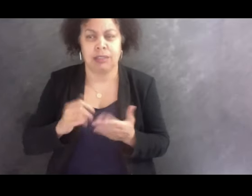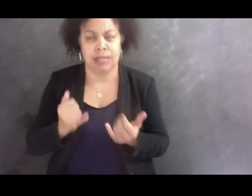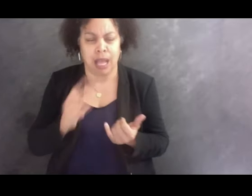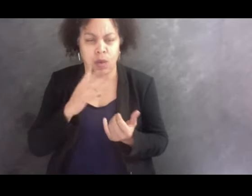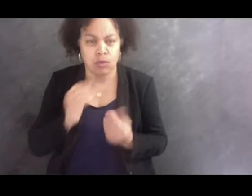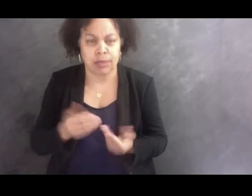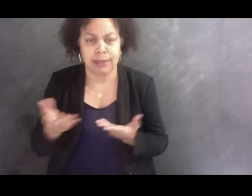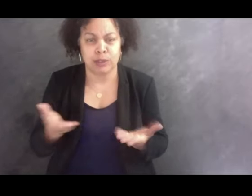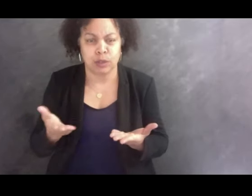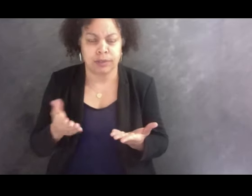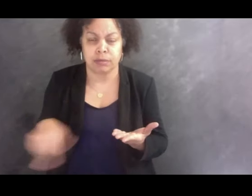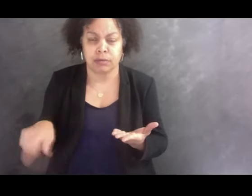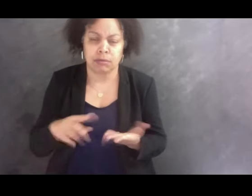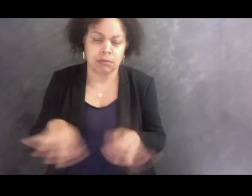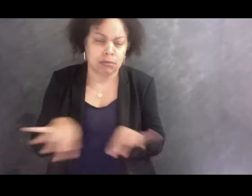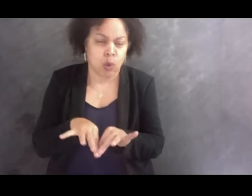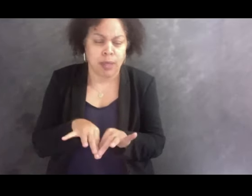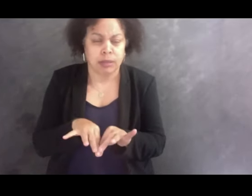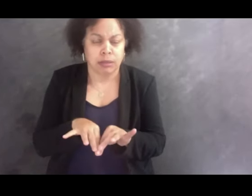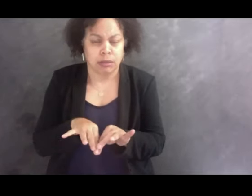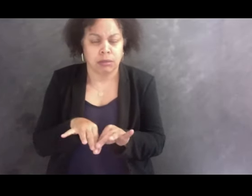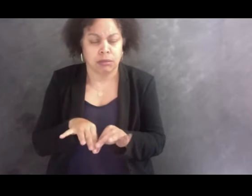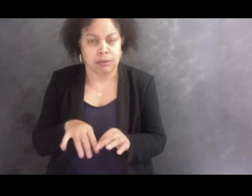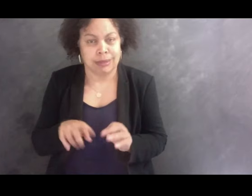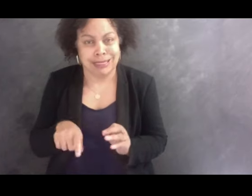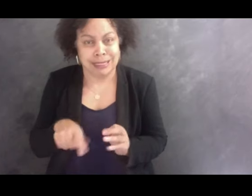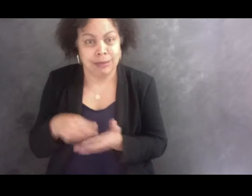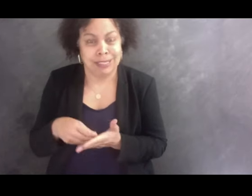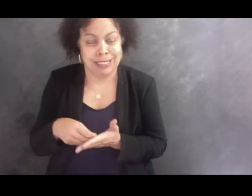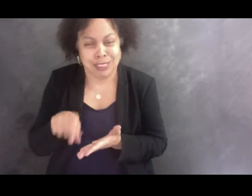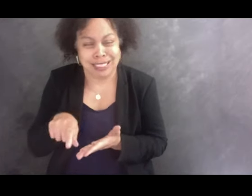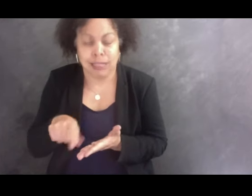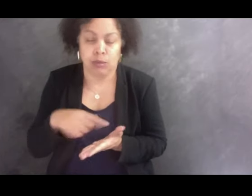know is a very important need out there for project funding and support.